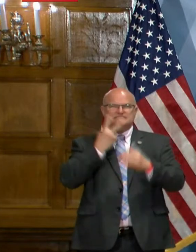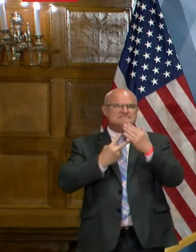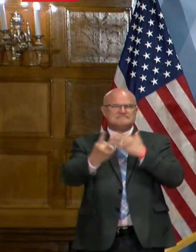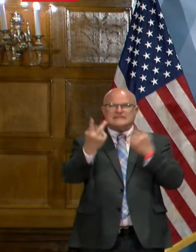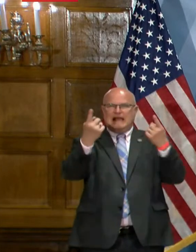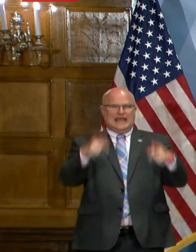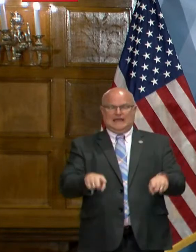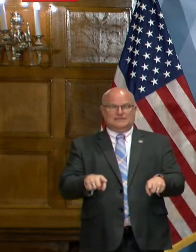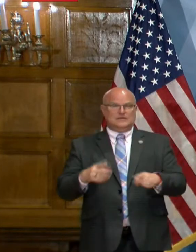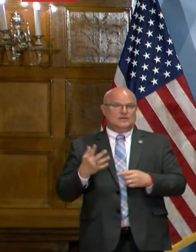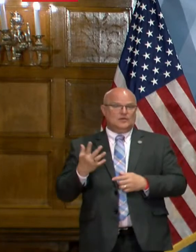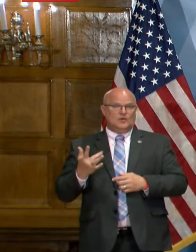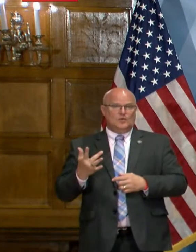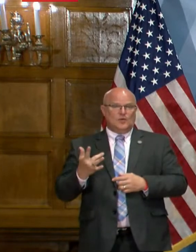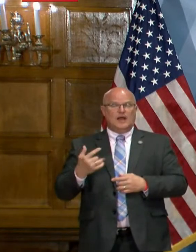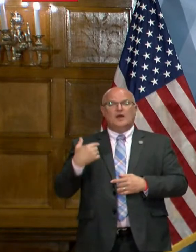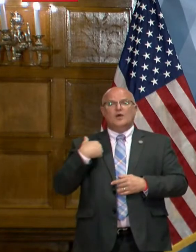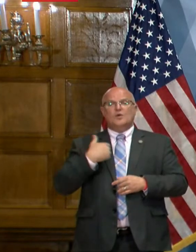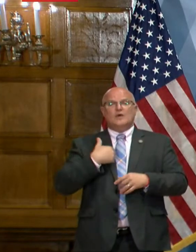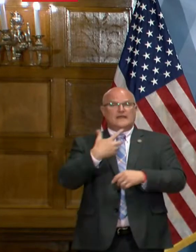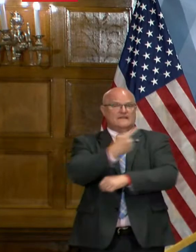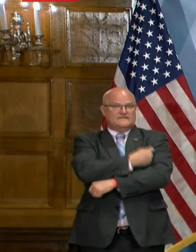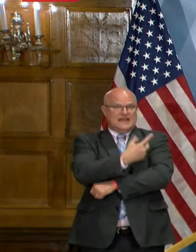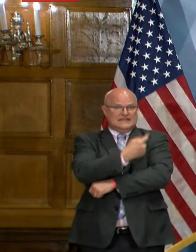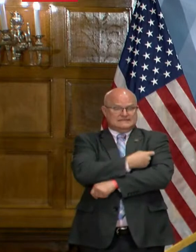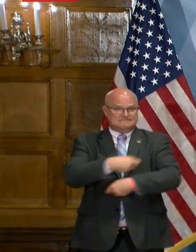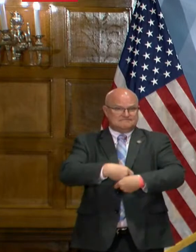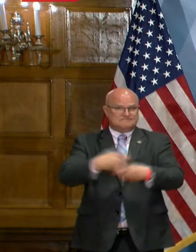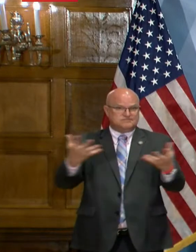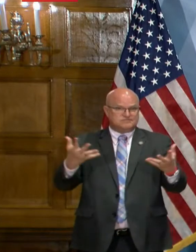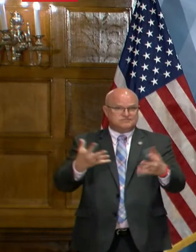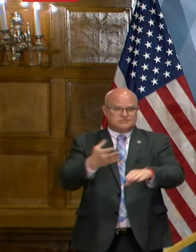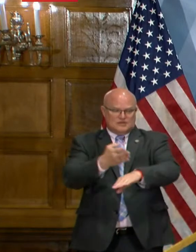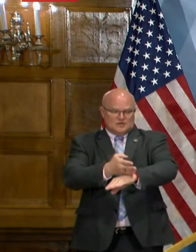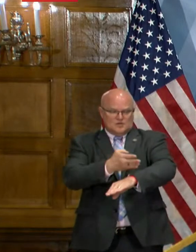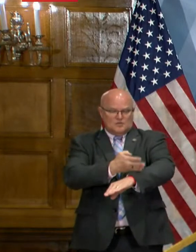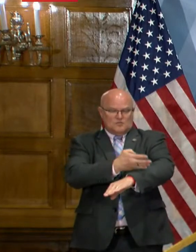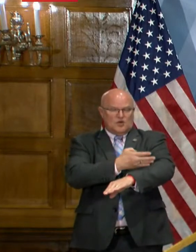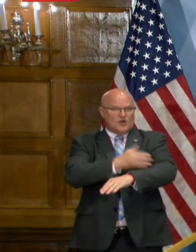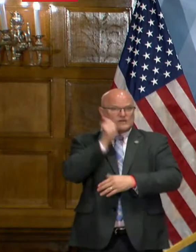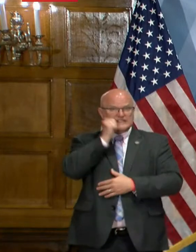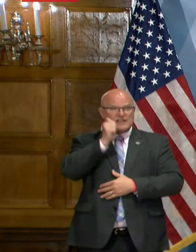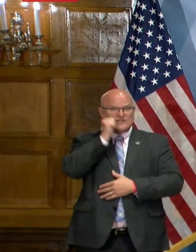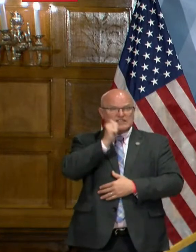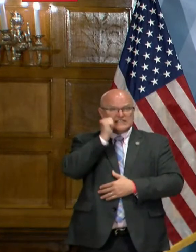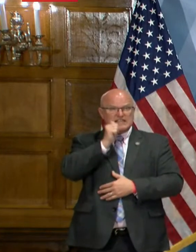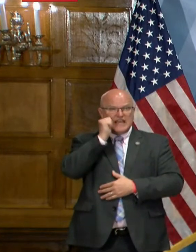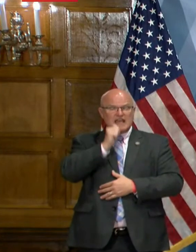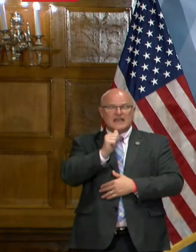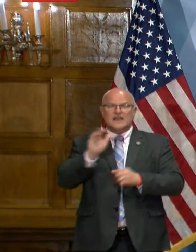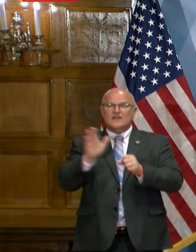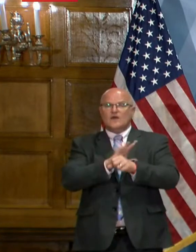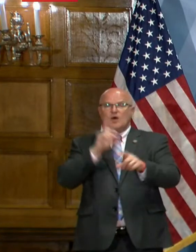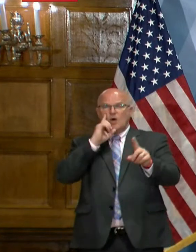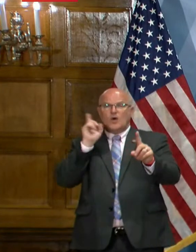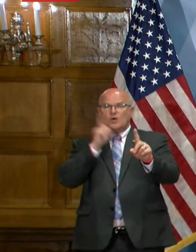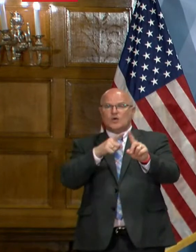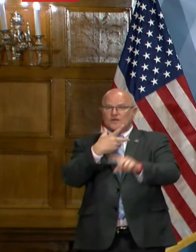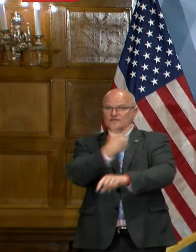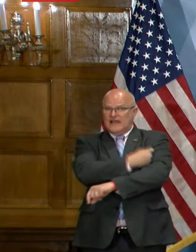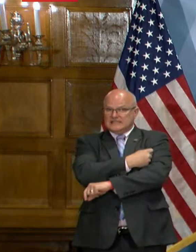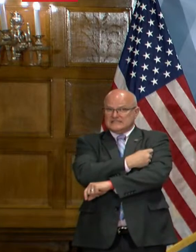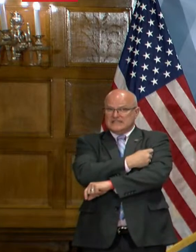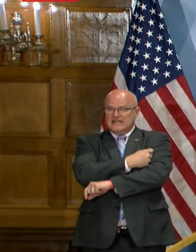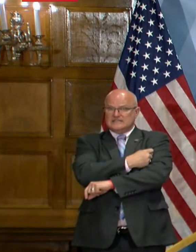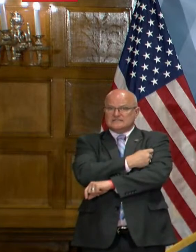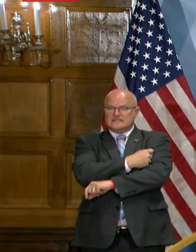happening because we're getting the vaccine out. We're making progress on that every day. And the whole goal of the vaccination